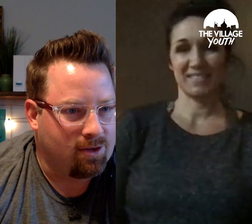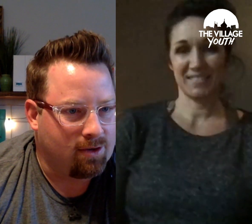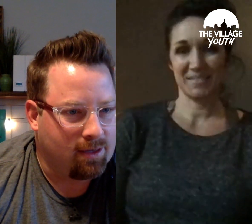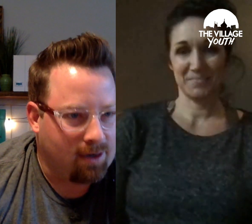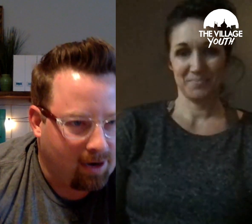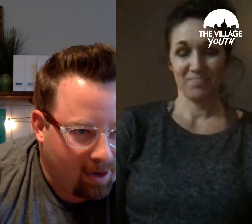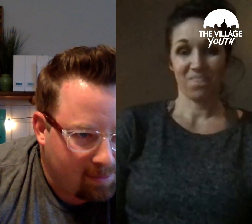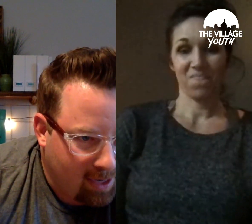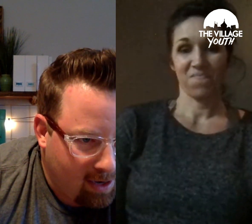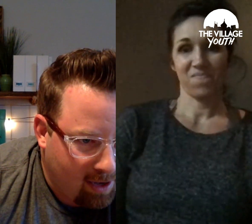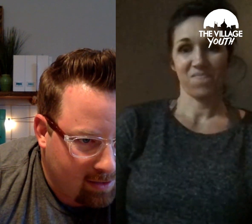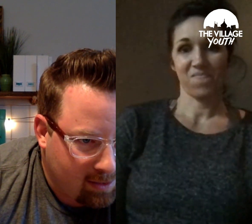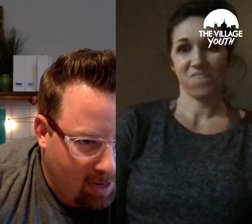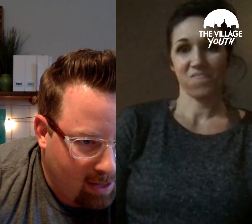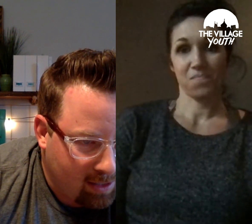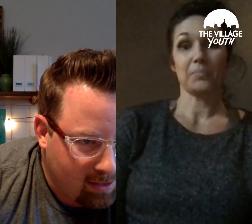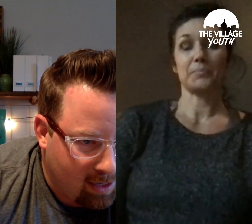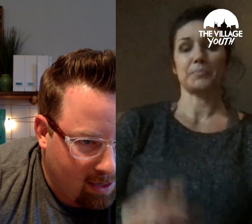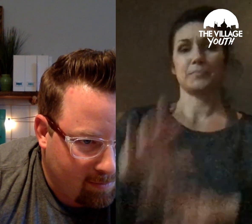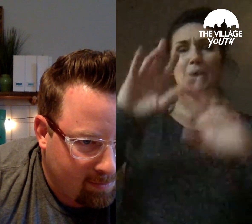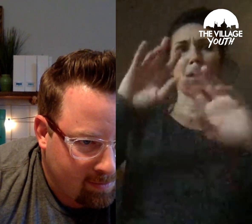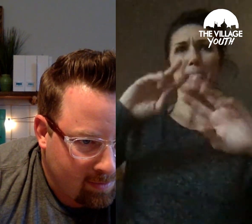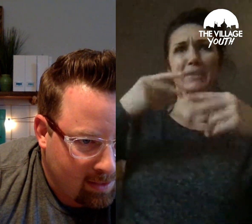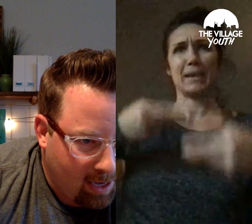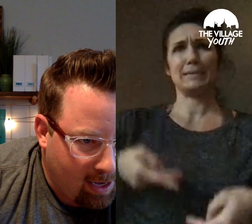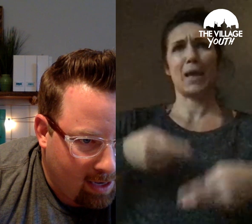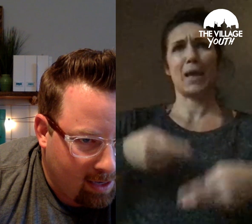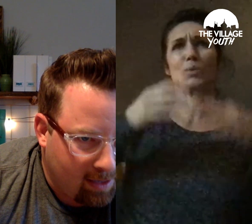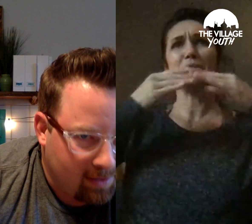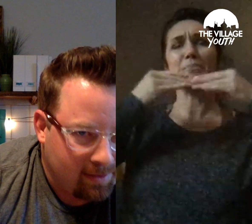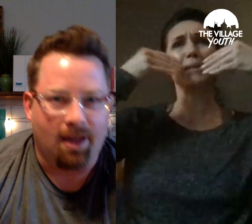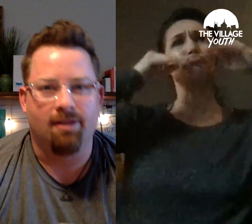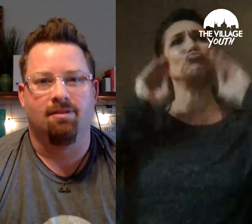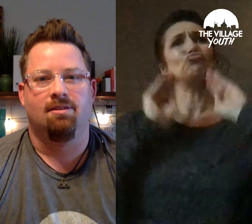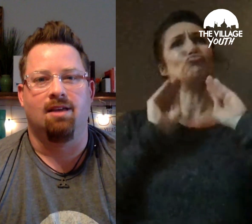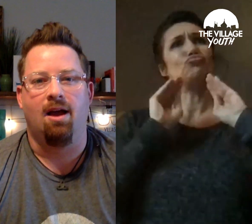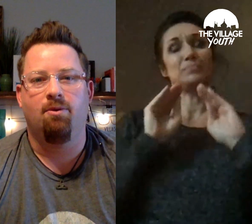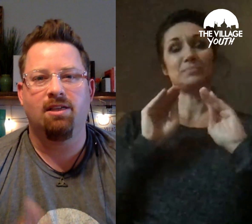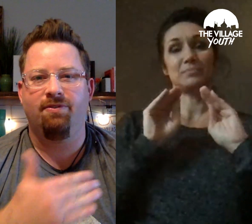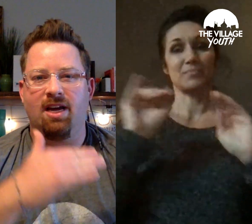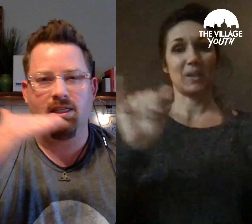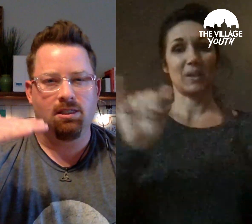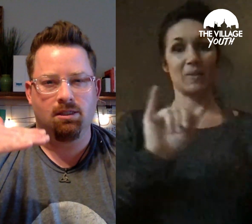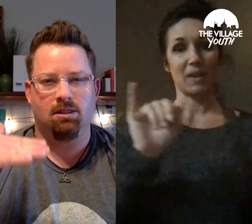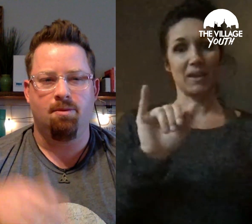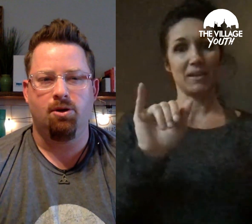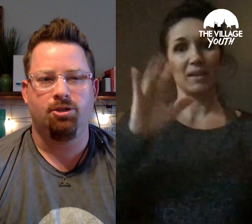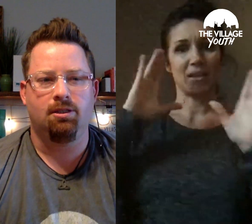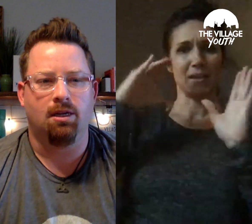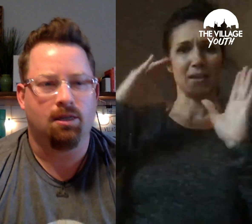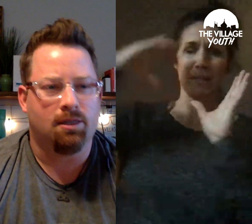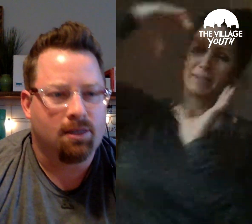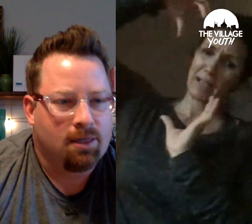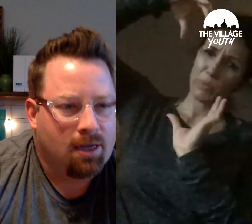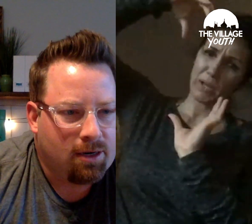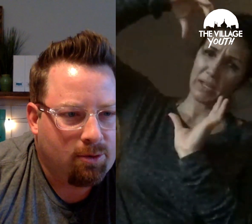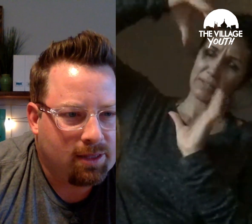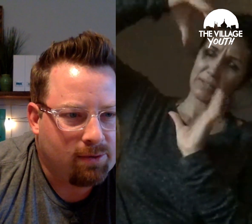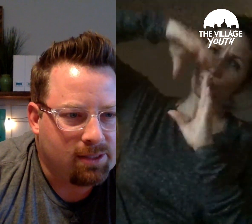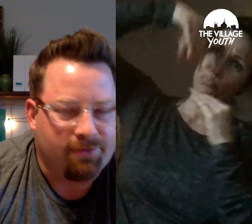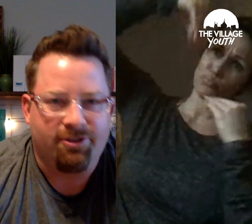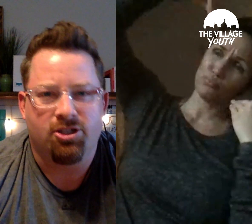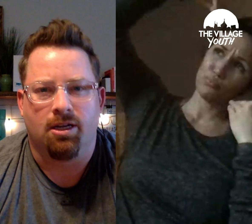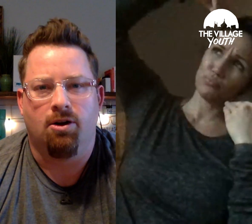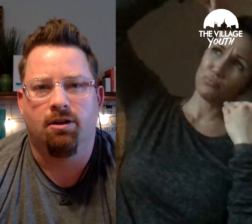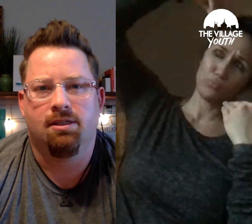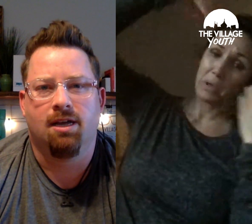This is so good. All right, upside down smileys. A like sideways face emoji. I don't know what that